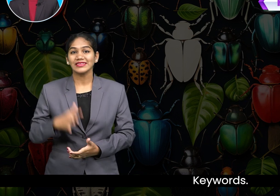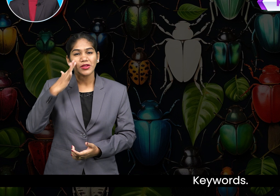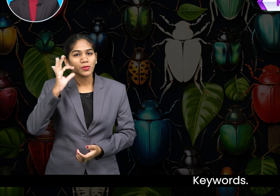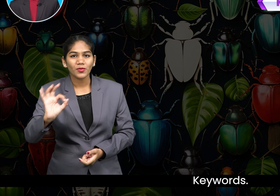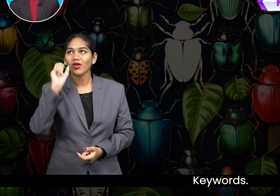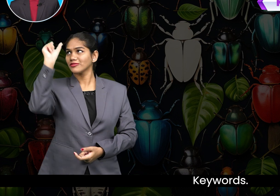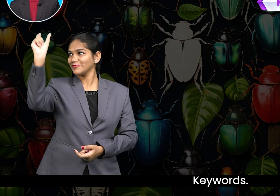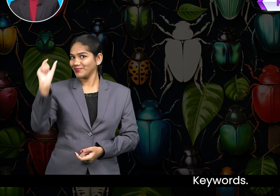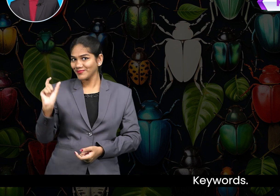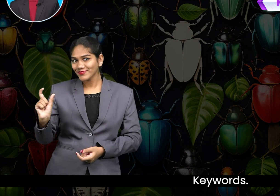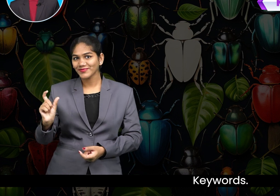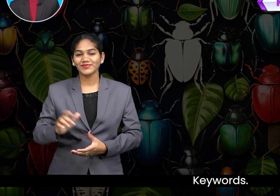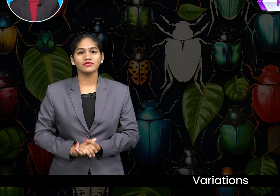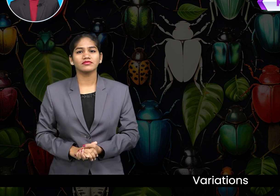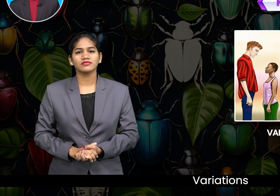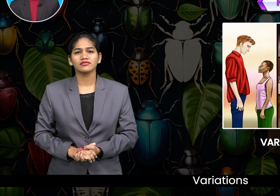Keywords: